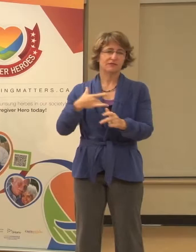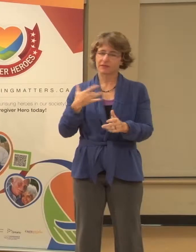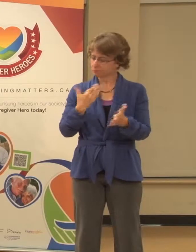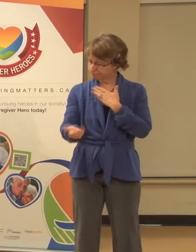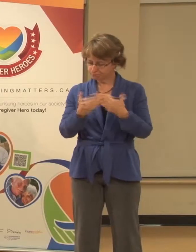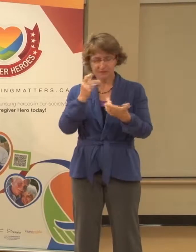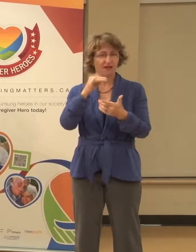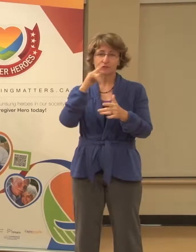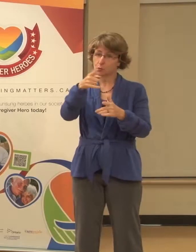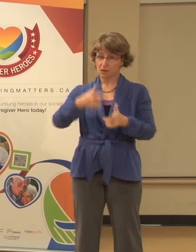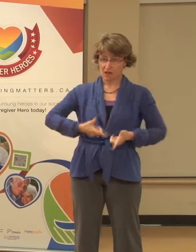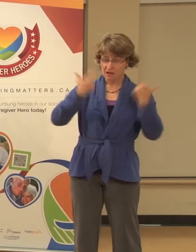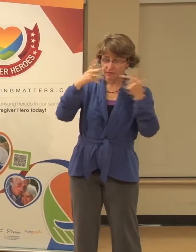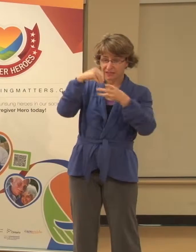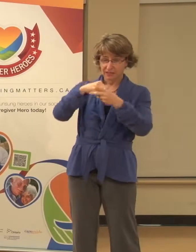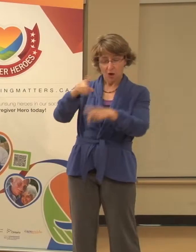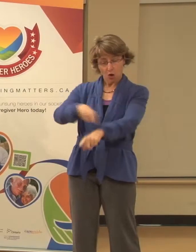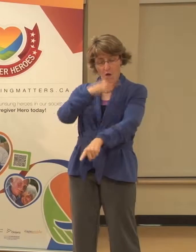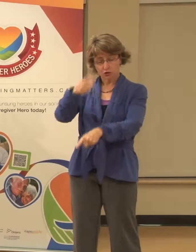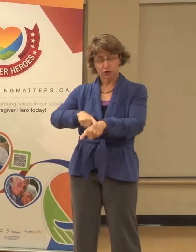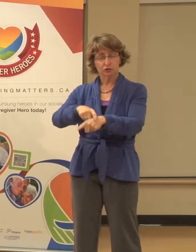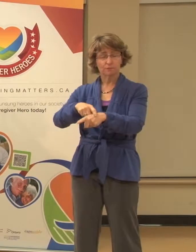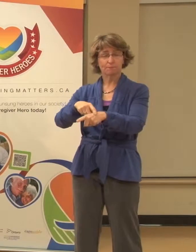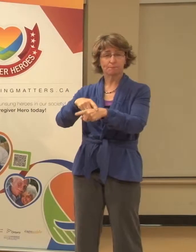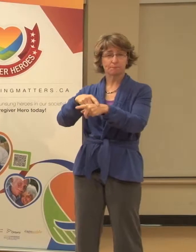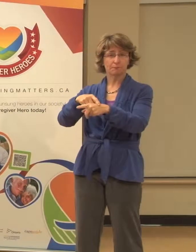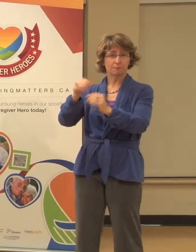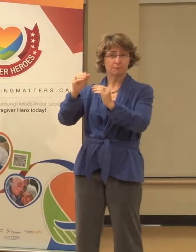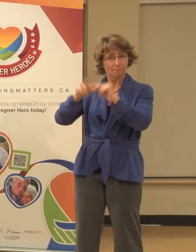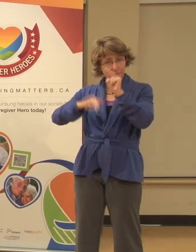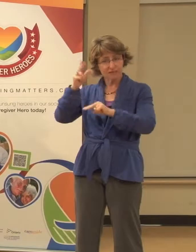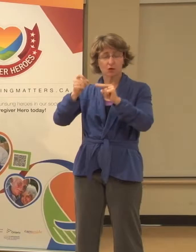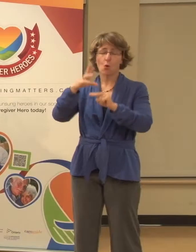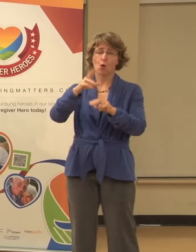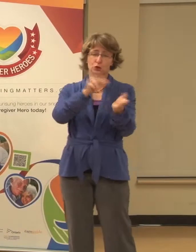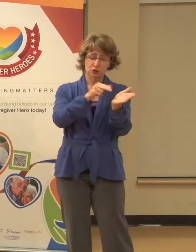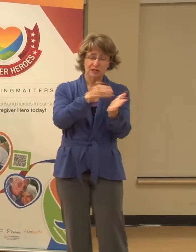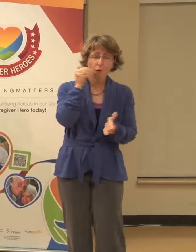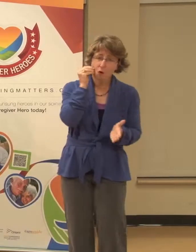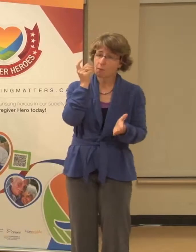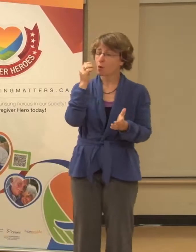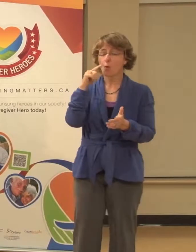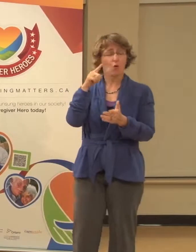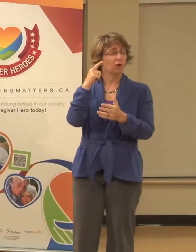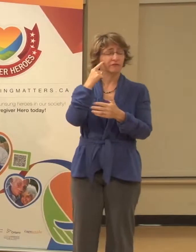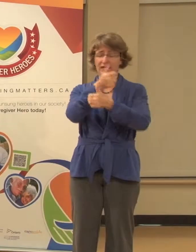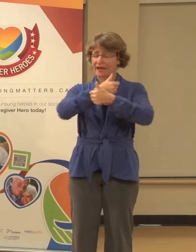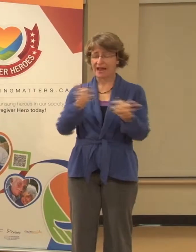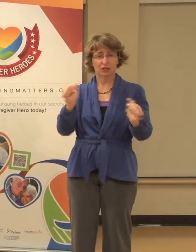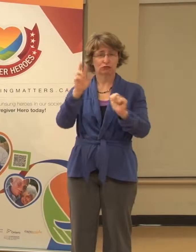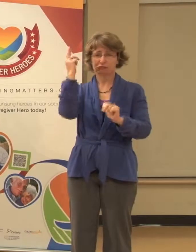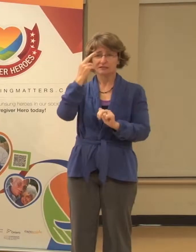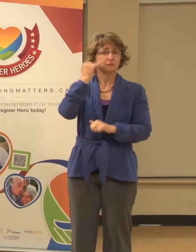in a long-term facility or nursing home, or you're actually, for any reason, not able to